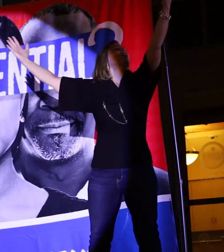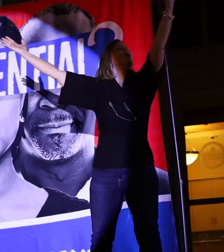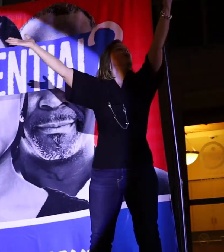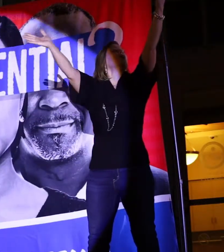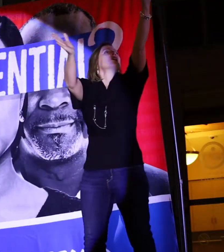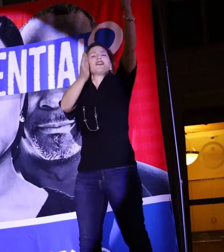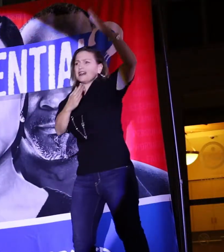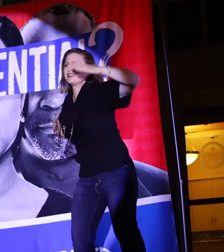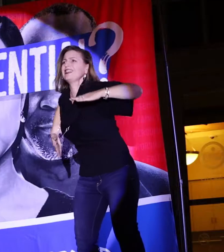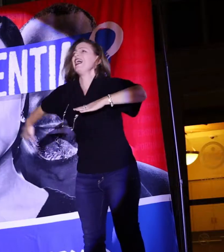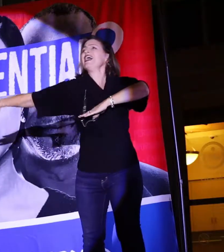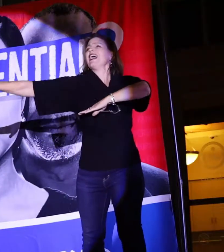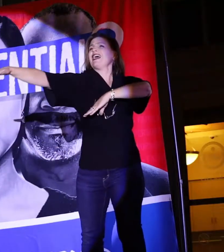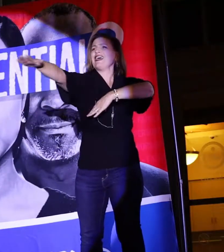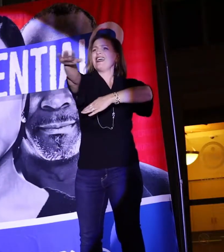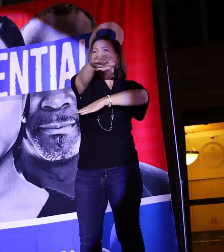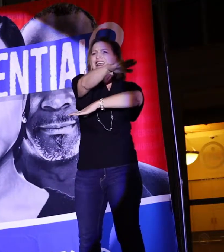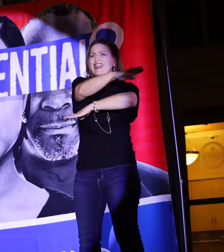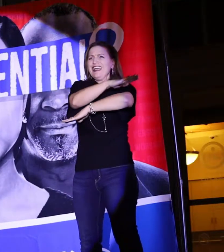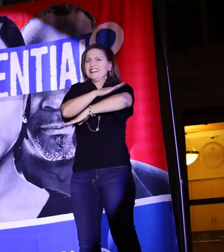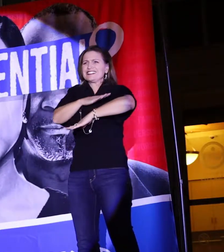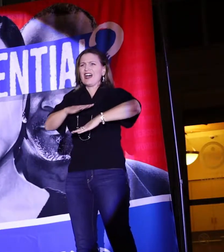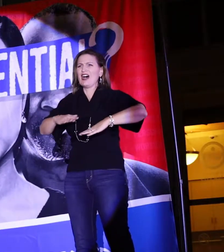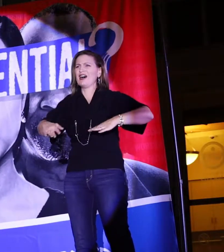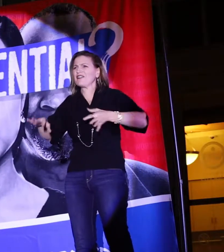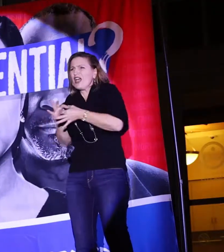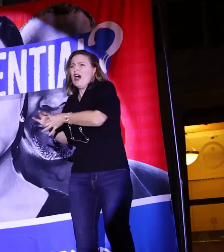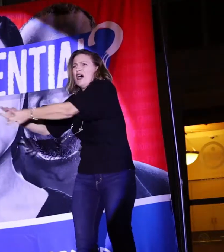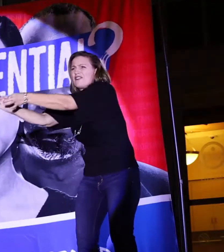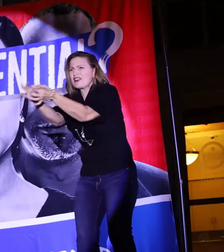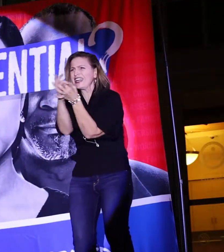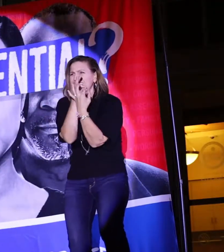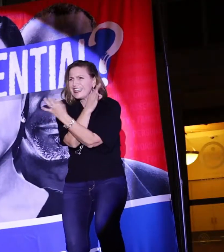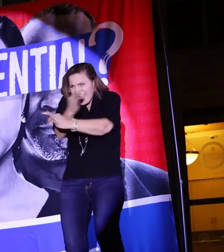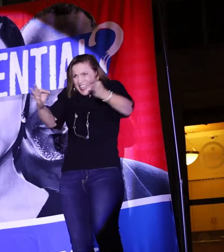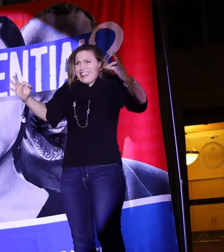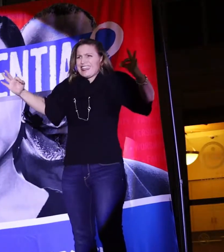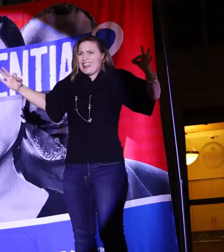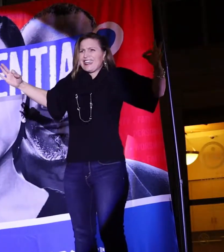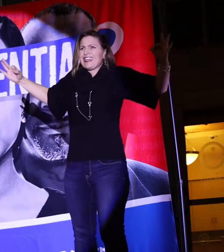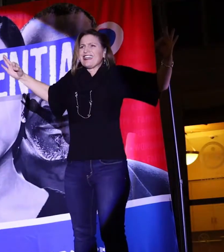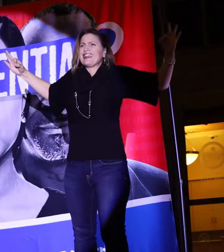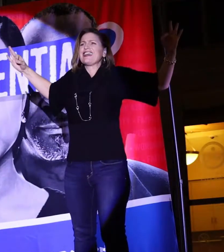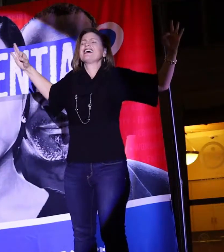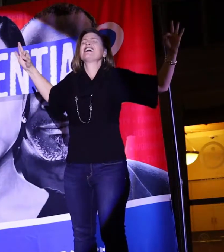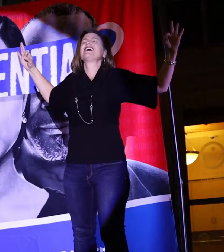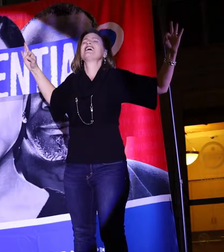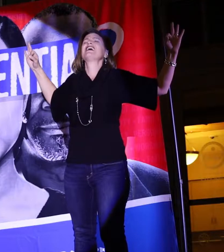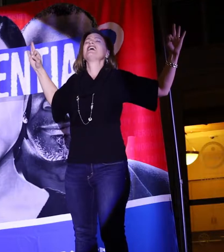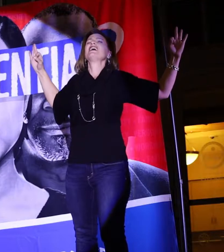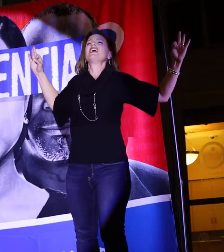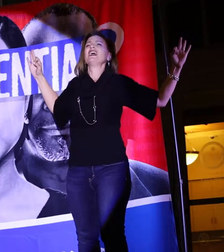wave o'er the land of the free